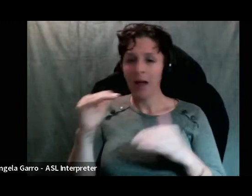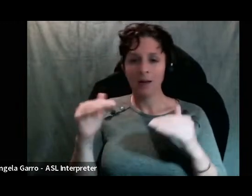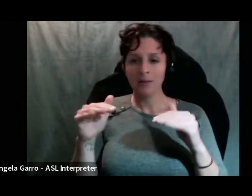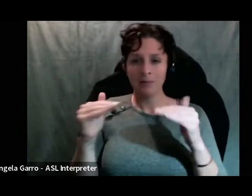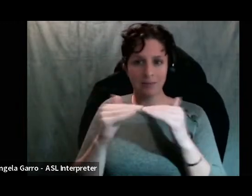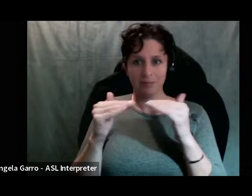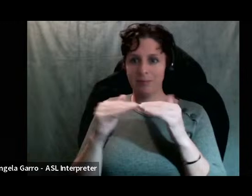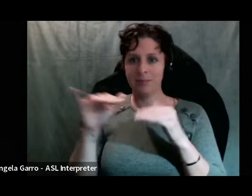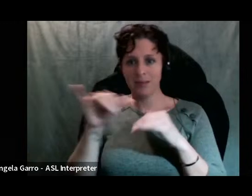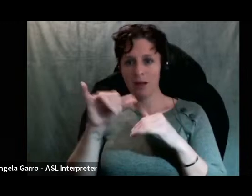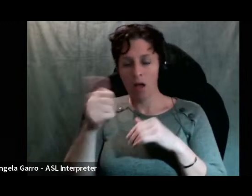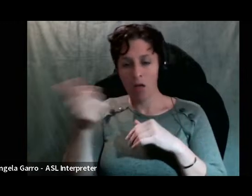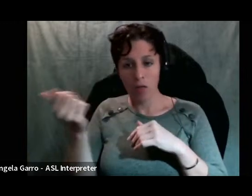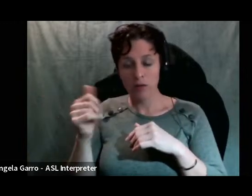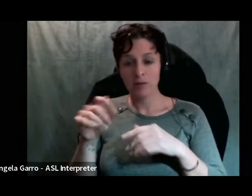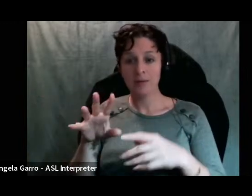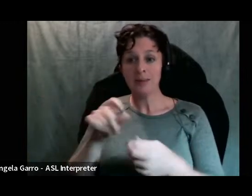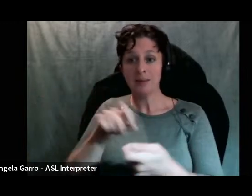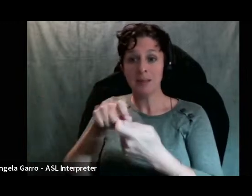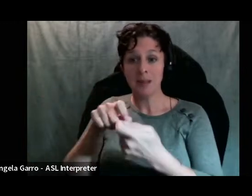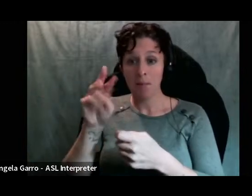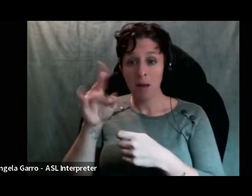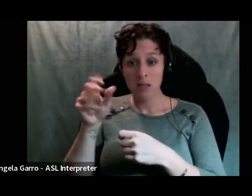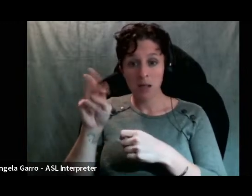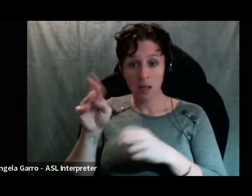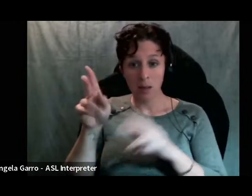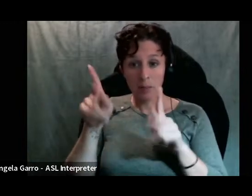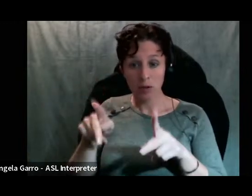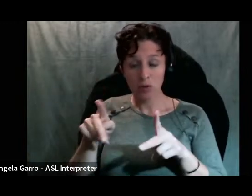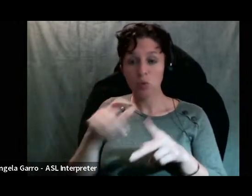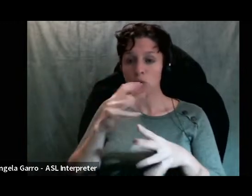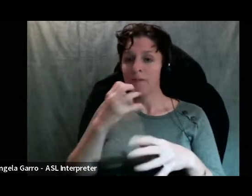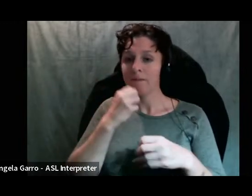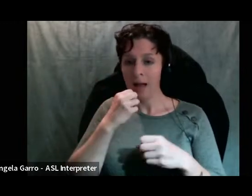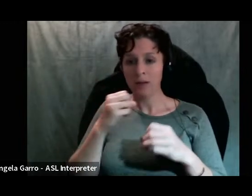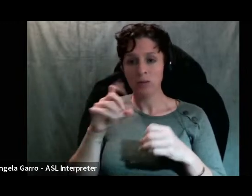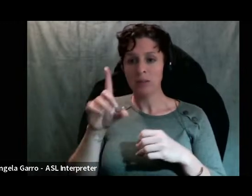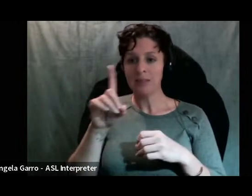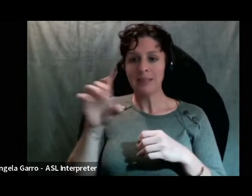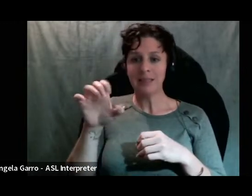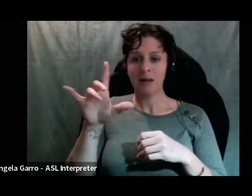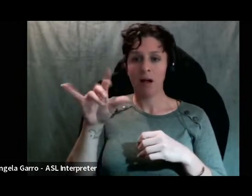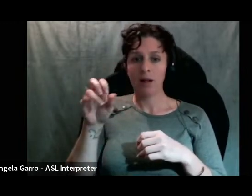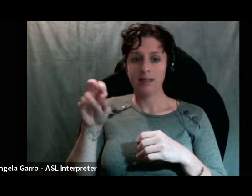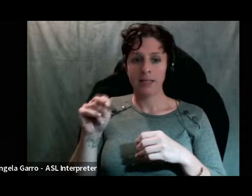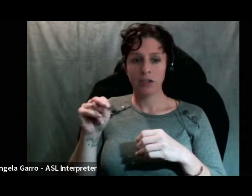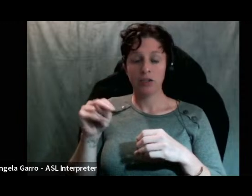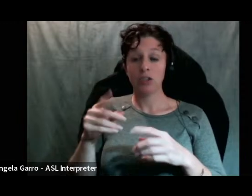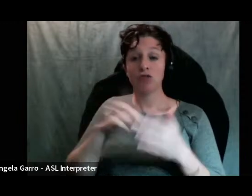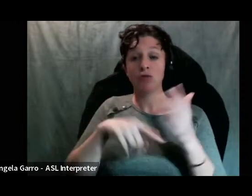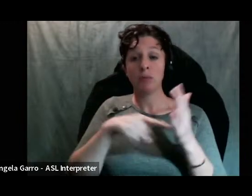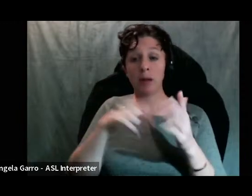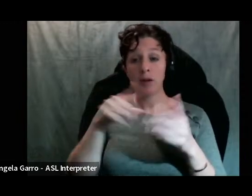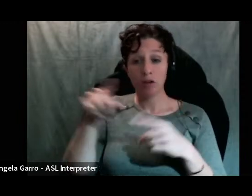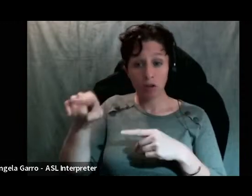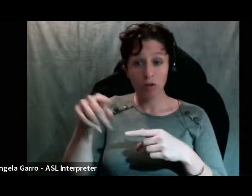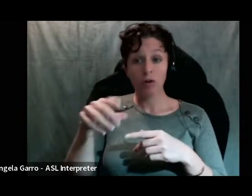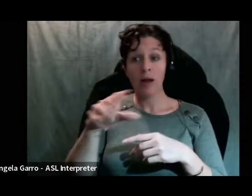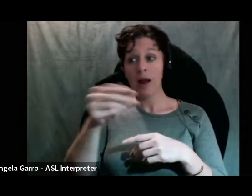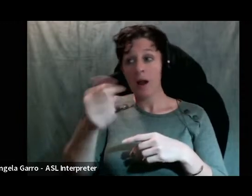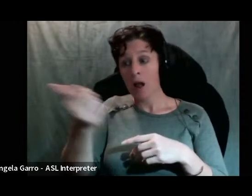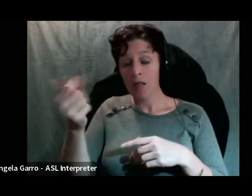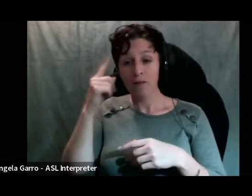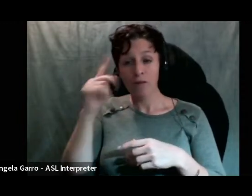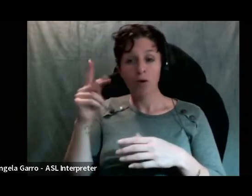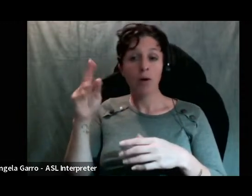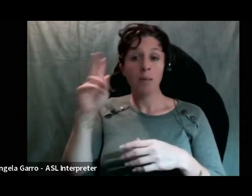others, particularly a Muslim person who values decolonization. Discriminating against her and others for political or ethnic differences